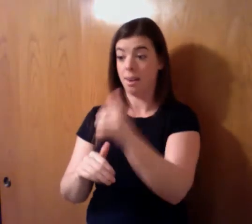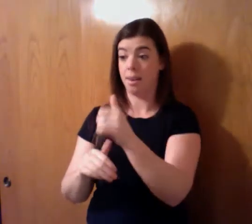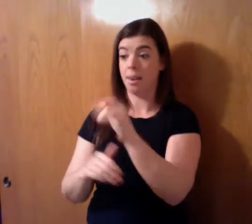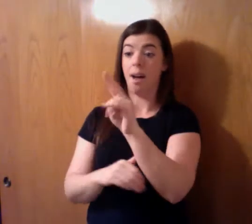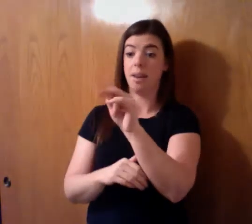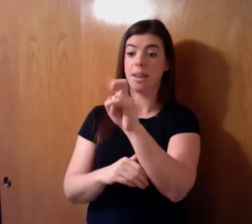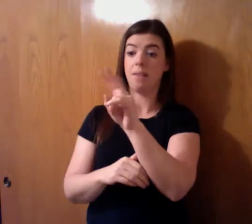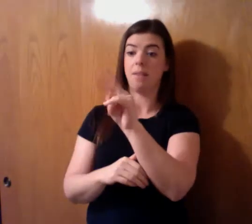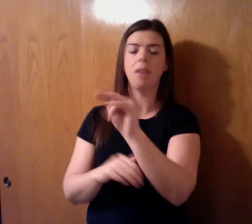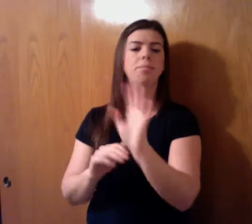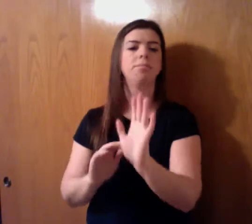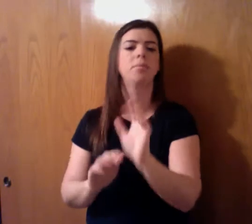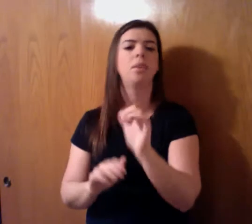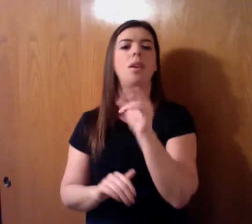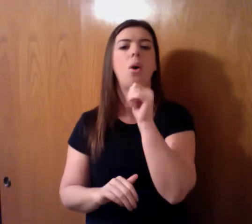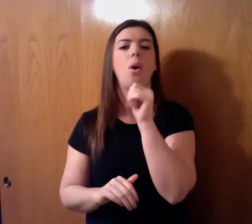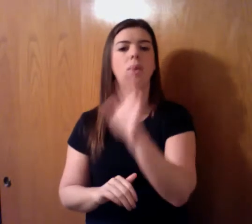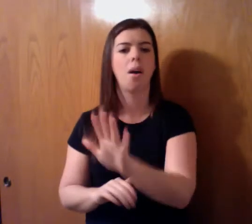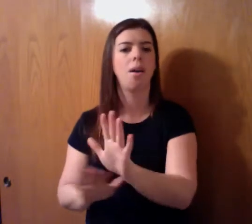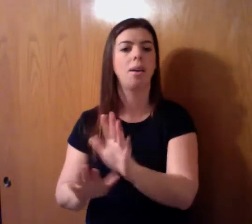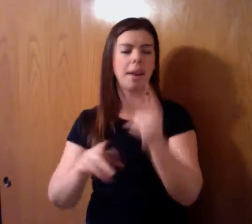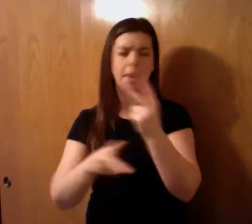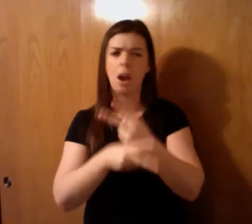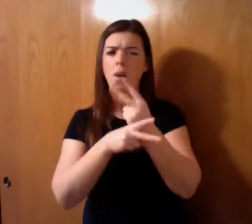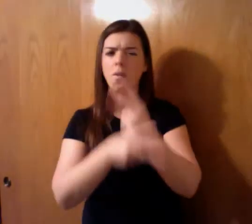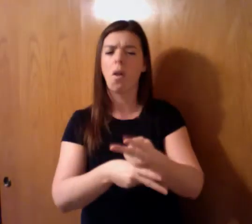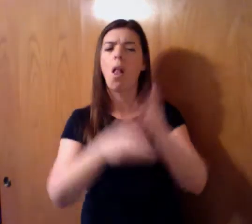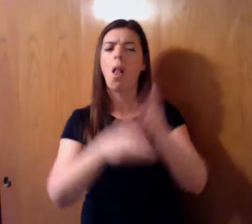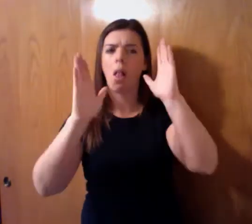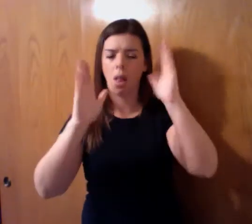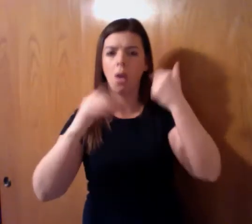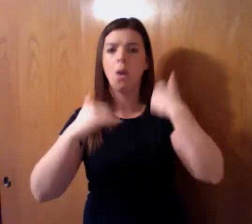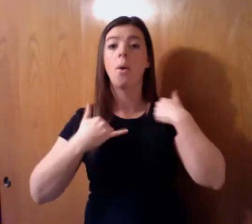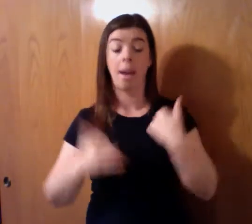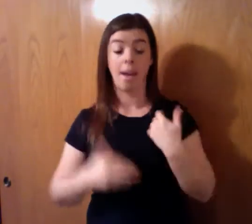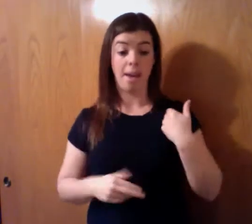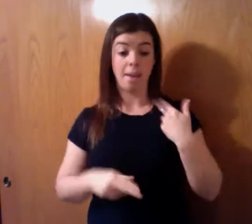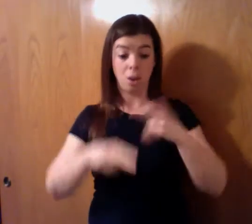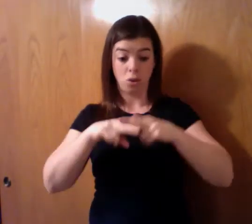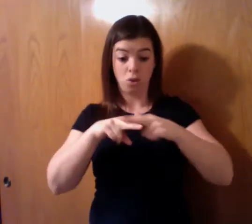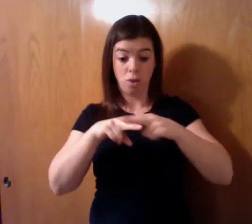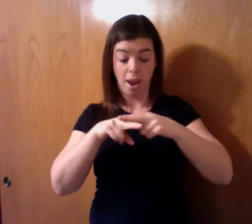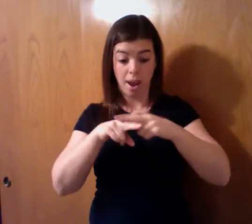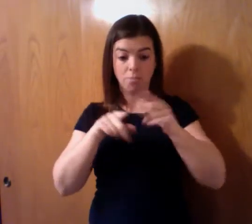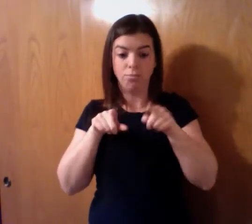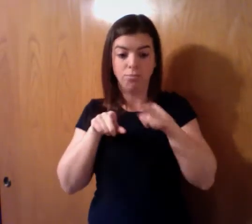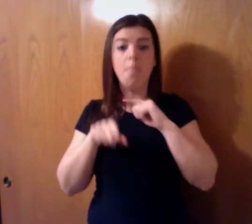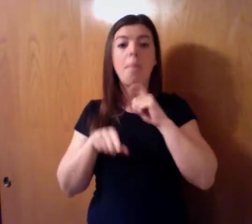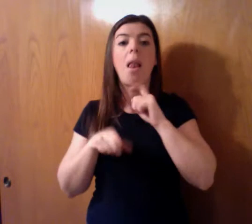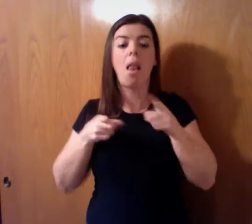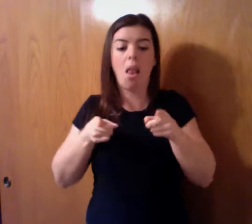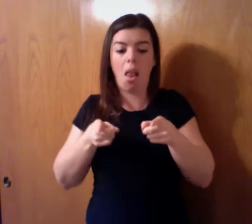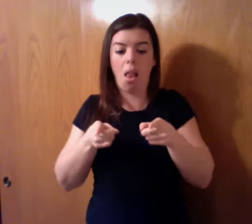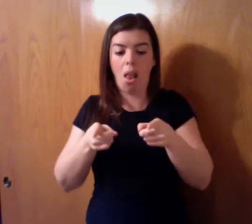Back and forth, back and forth. Oh, careful. Listen to me. If I have a train track, the 2 train tracks run